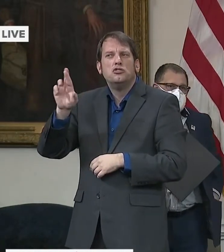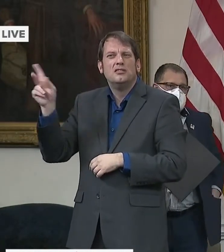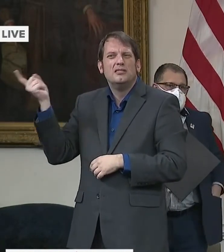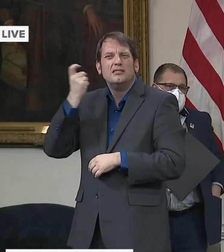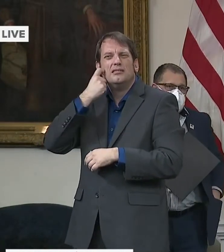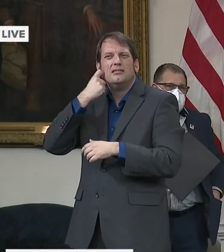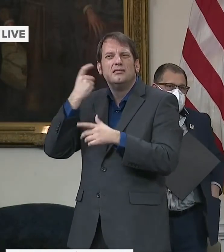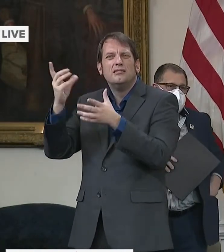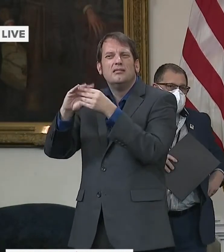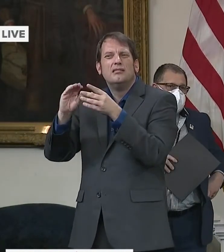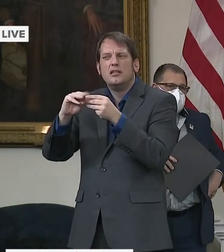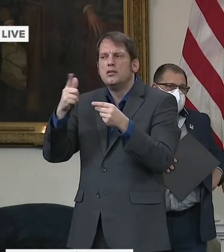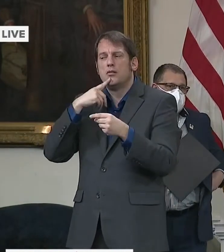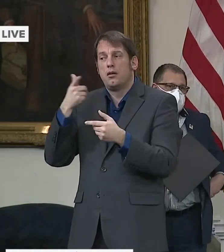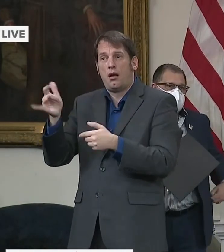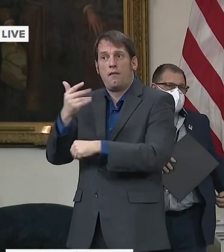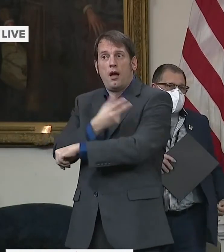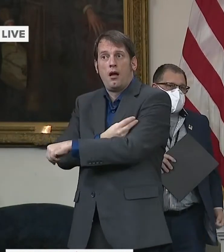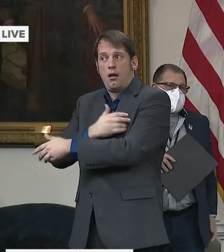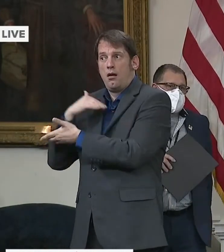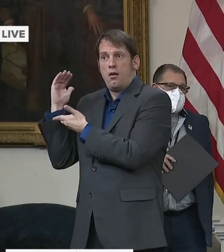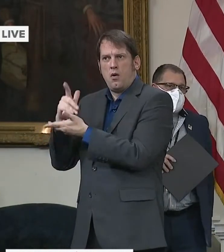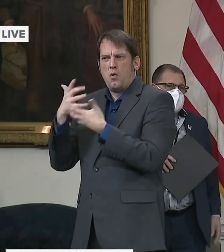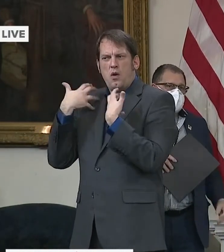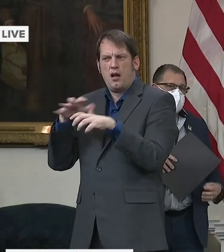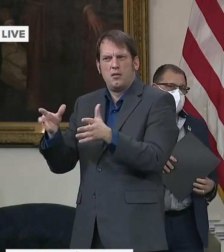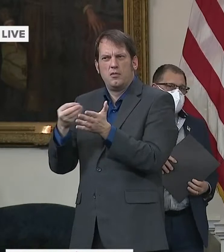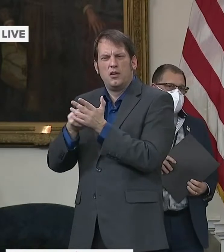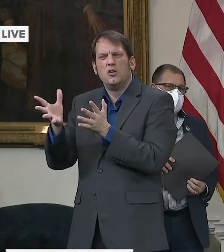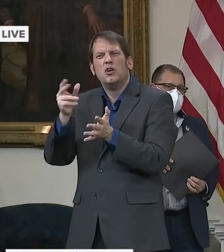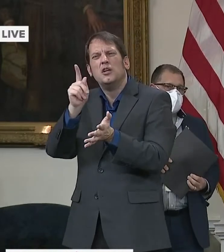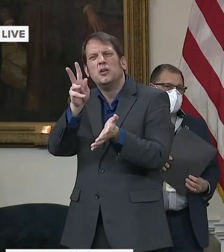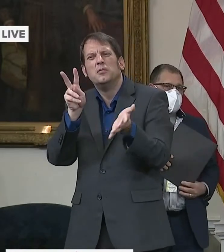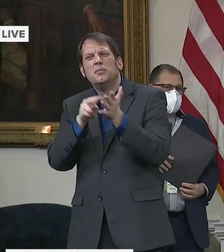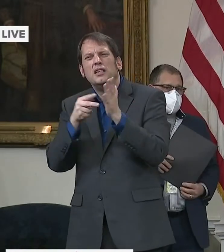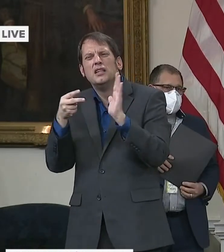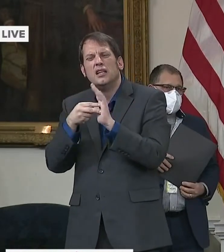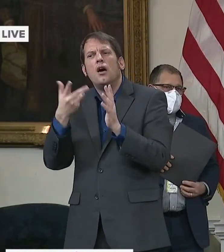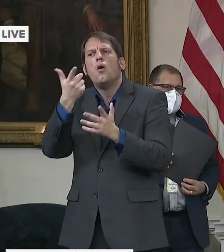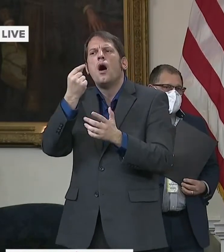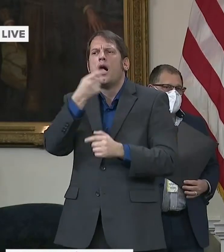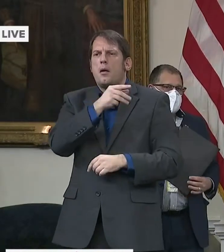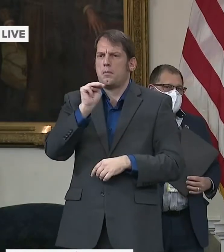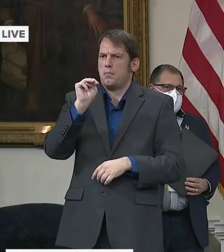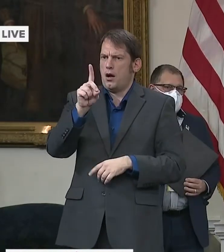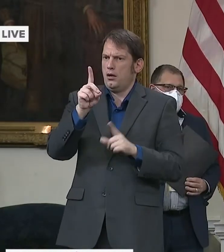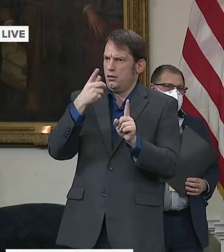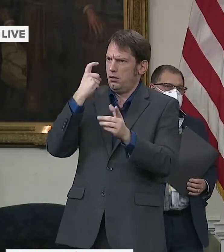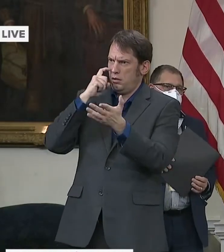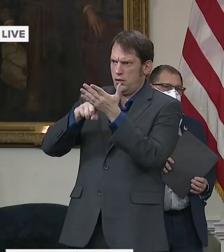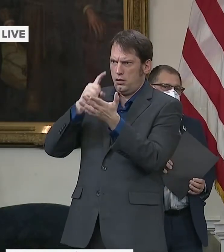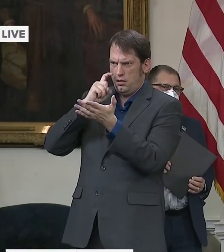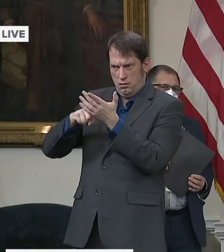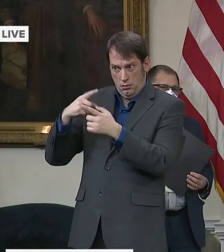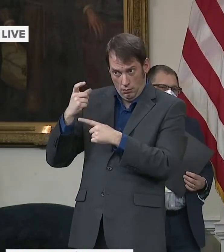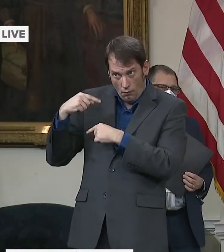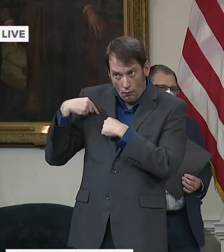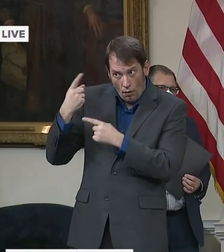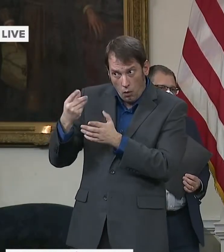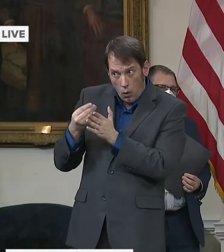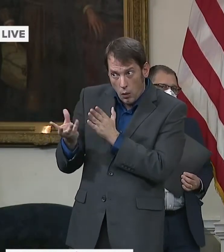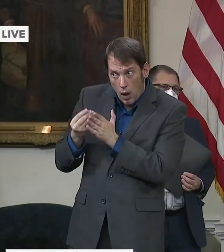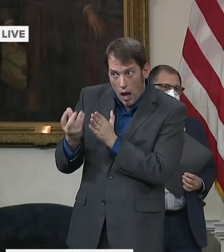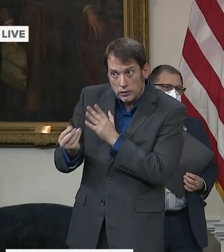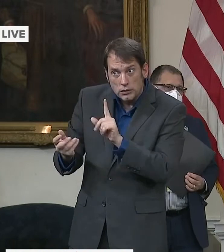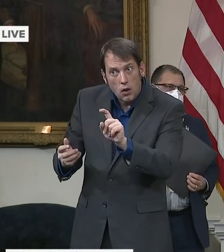prevent waste. Can you talk a little bit about what exactly the state is seeing in terms of wasted doses, whether that's a percentage of doses or a